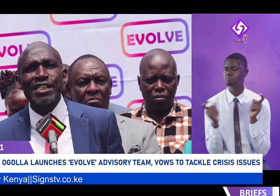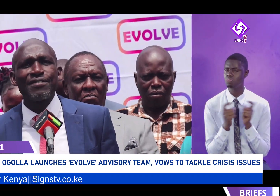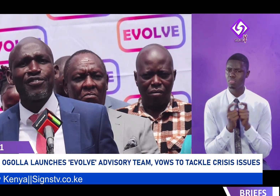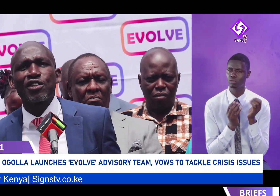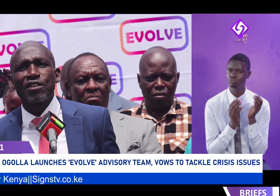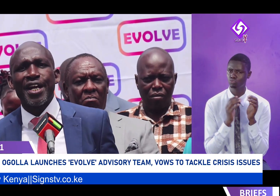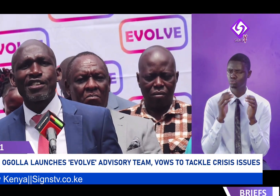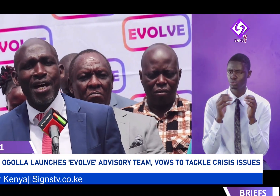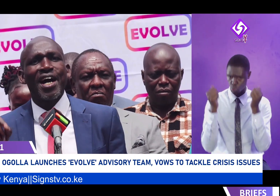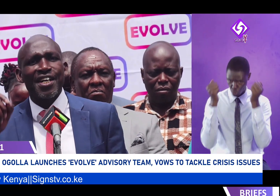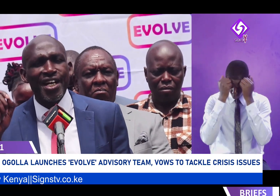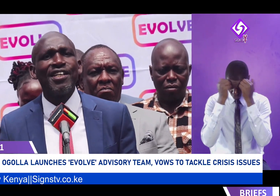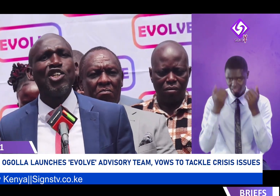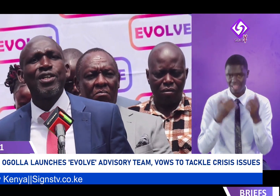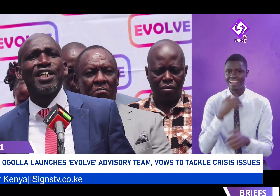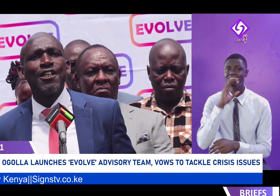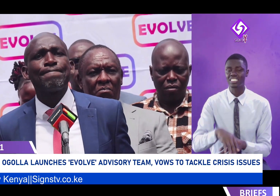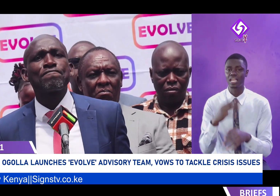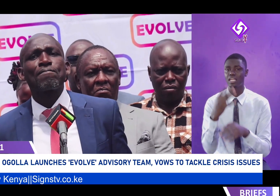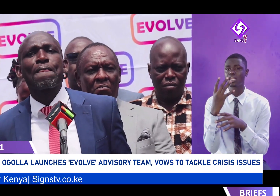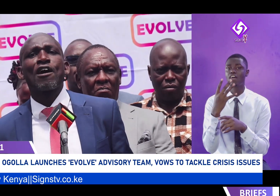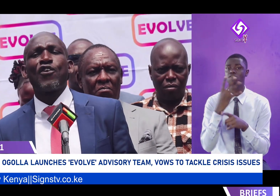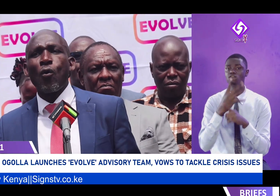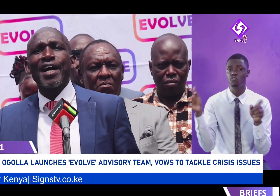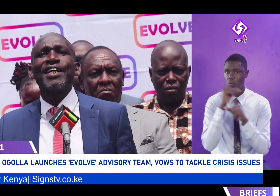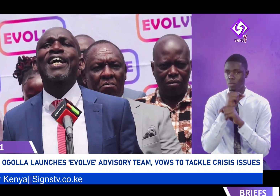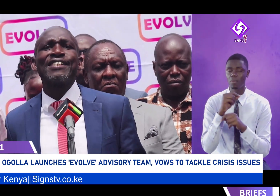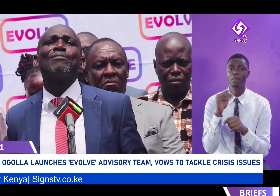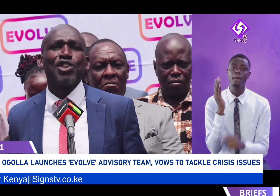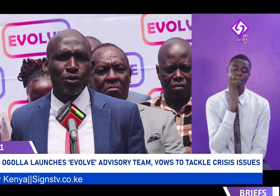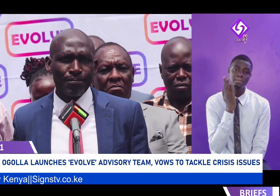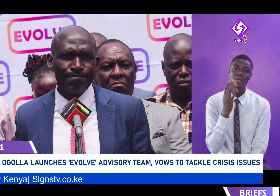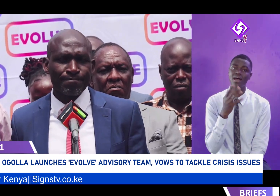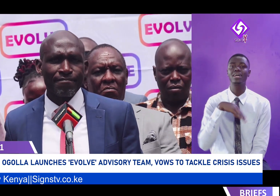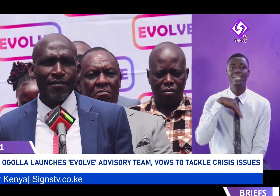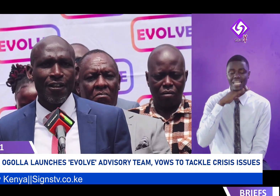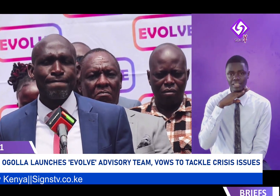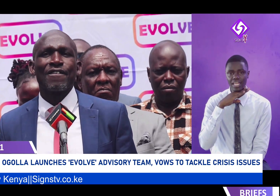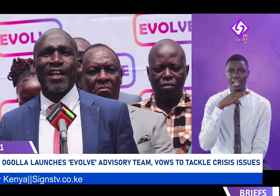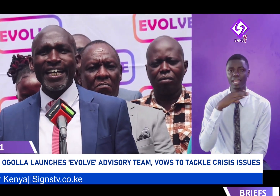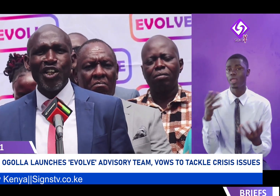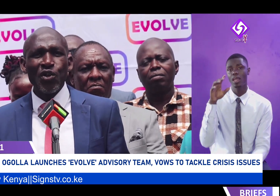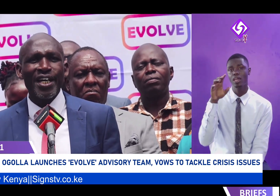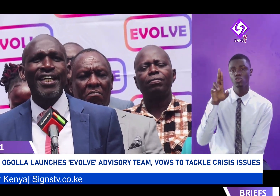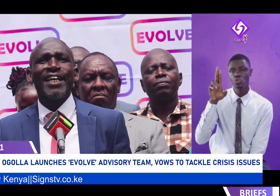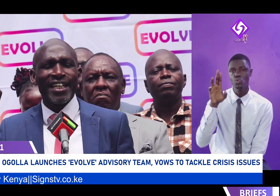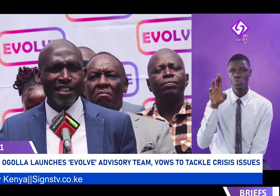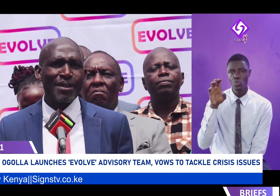received a phone call that his brother had died in UAE for working kazi maju. In UAE is a